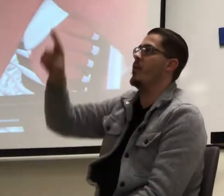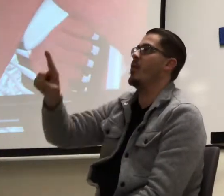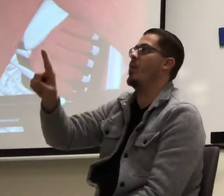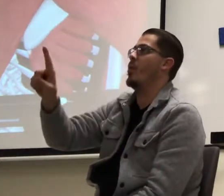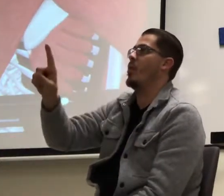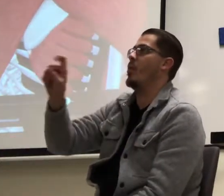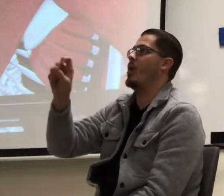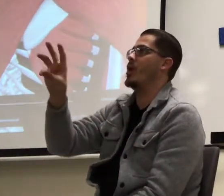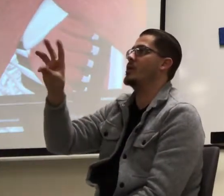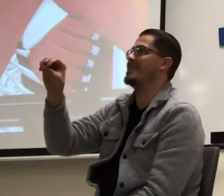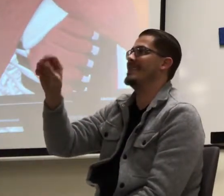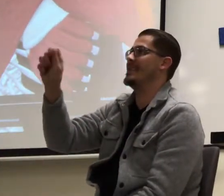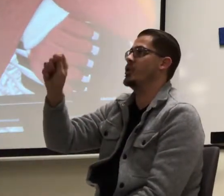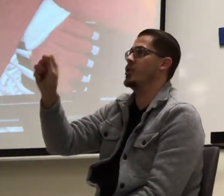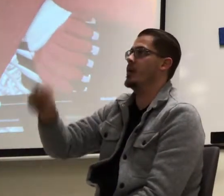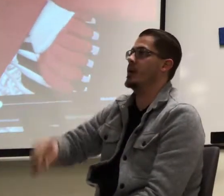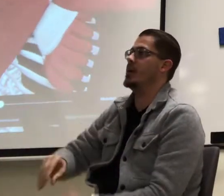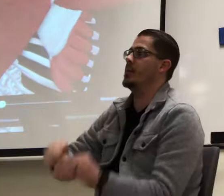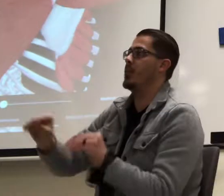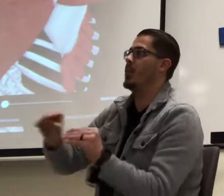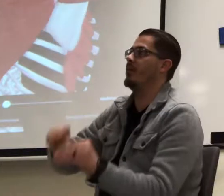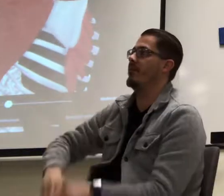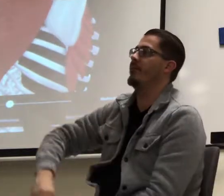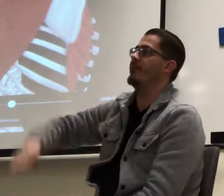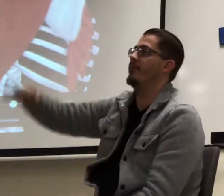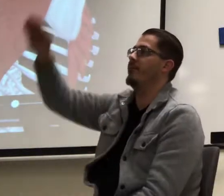160 degree